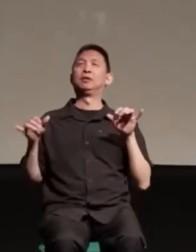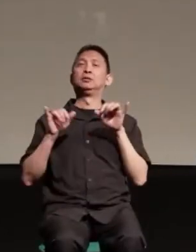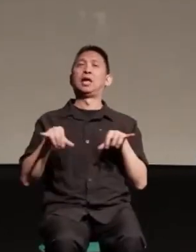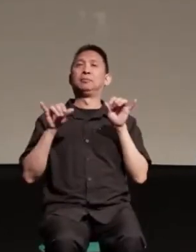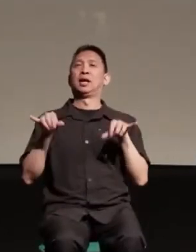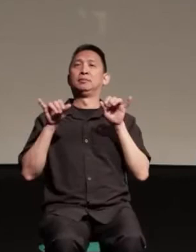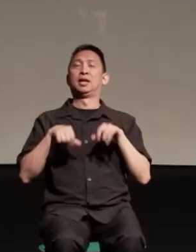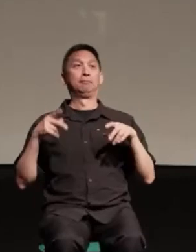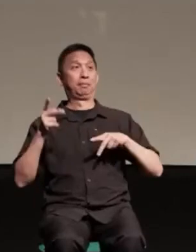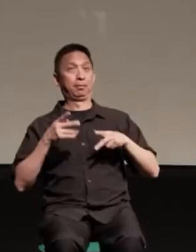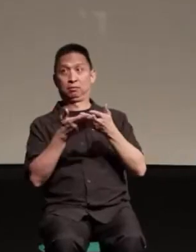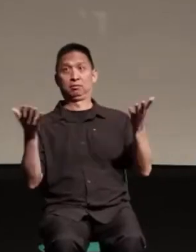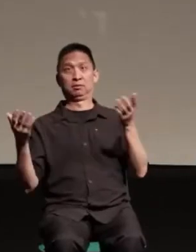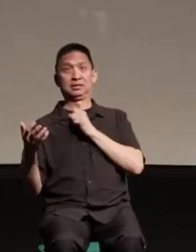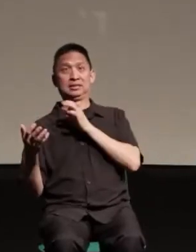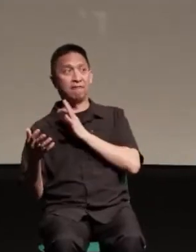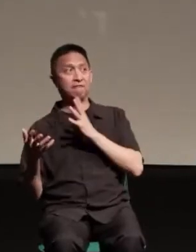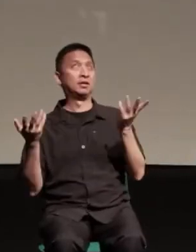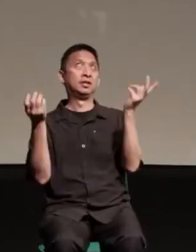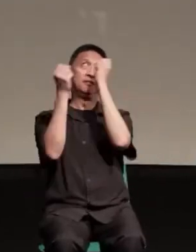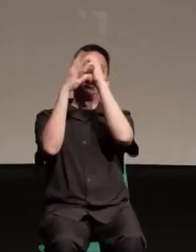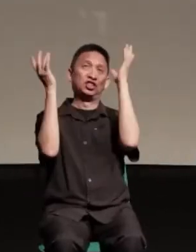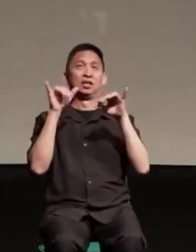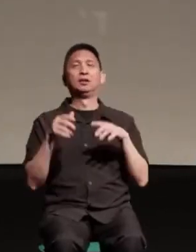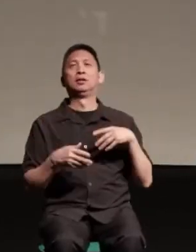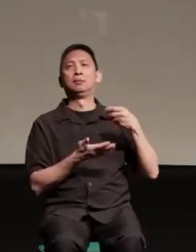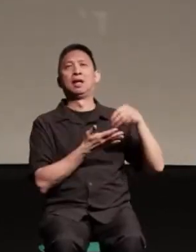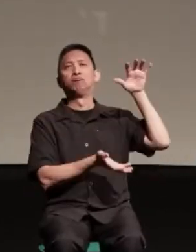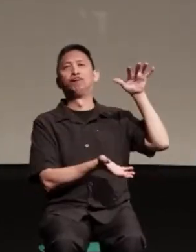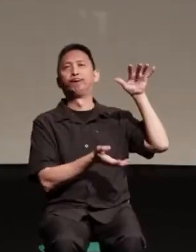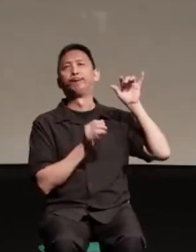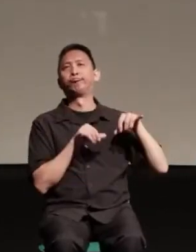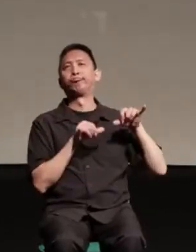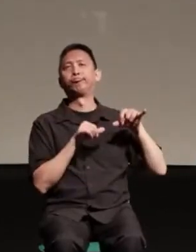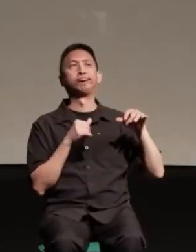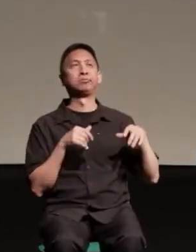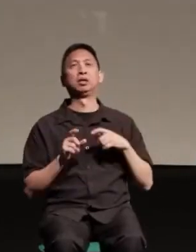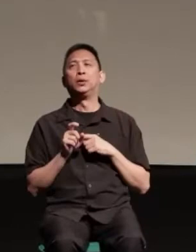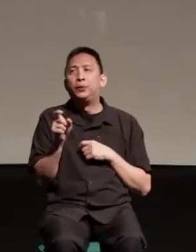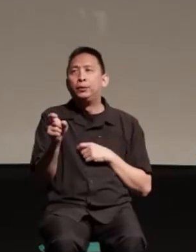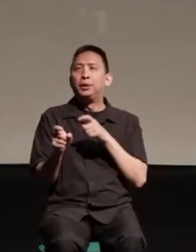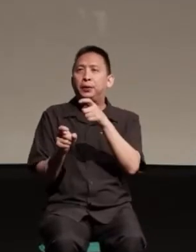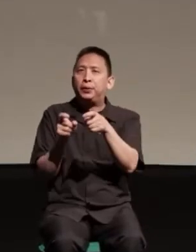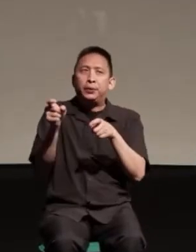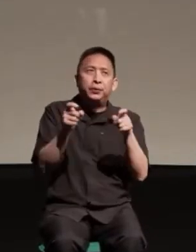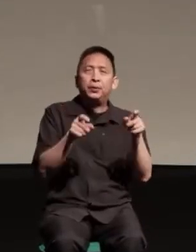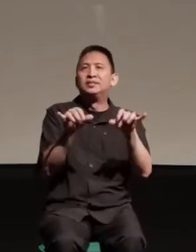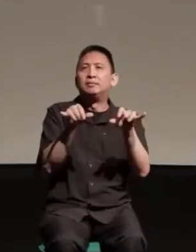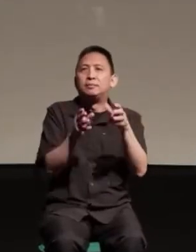and the vision to be able to carry that out, then the money sits in the same thing, we keep doing it. So yeah,